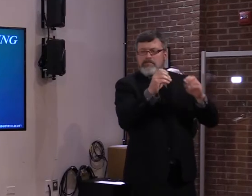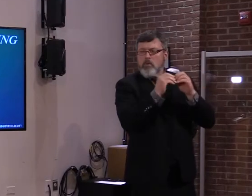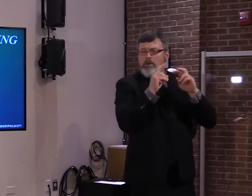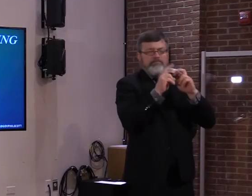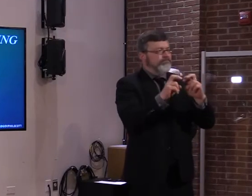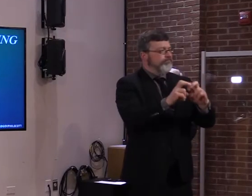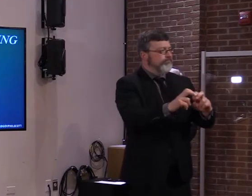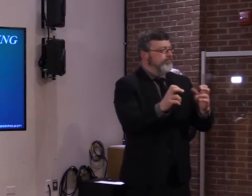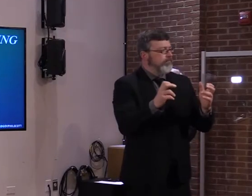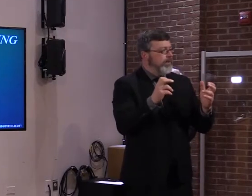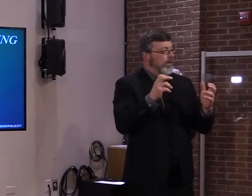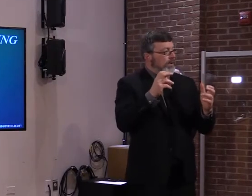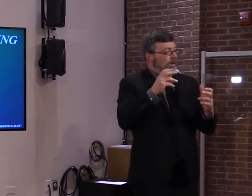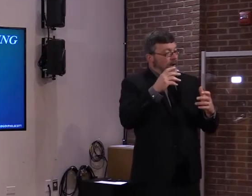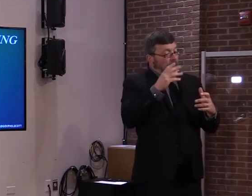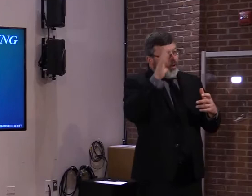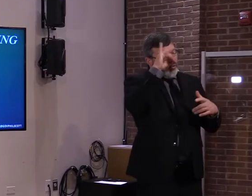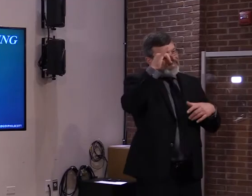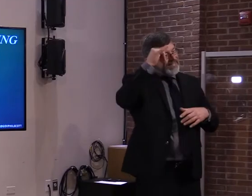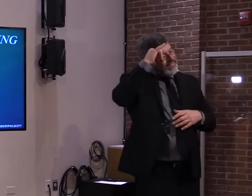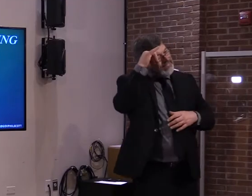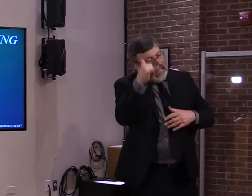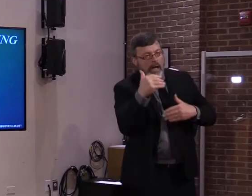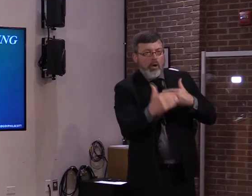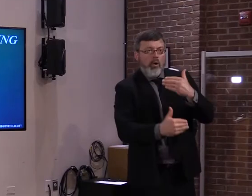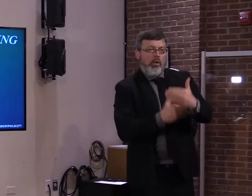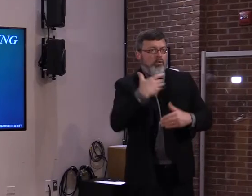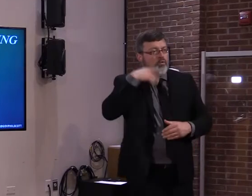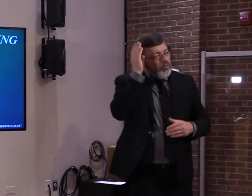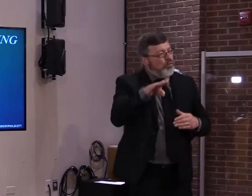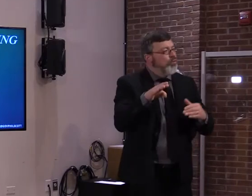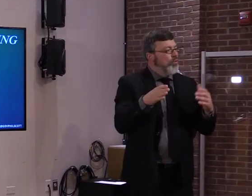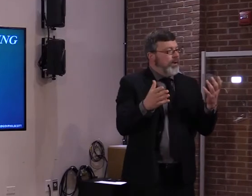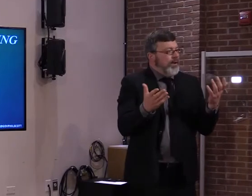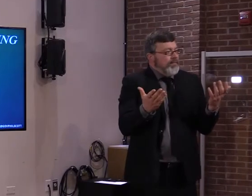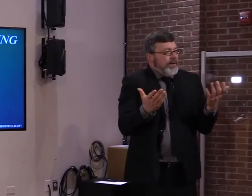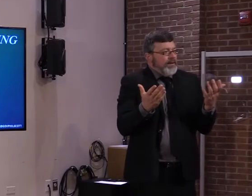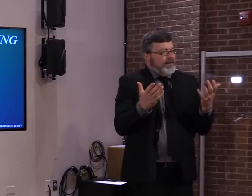But again, we'll see what happens if they push forward on it.